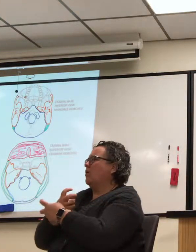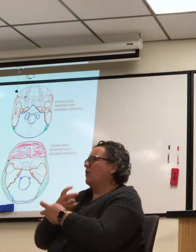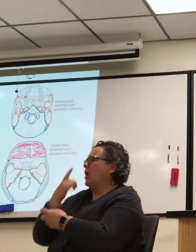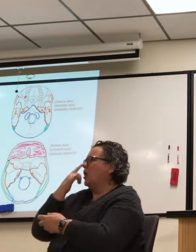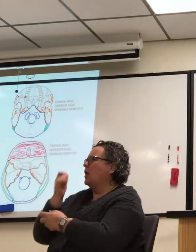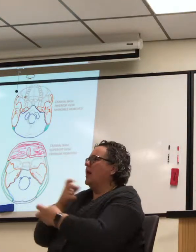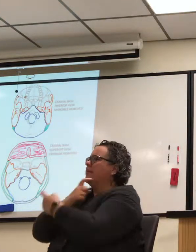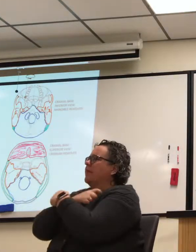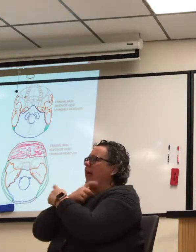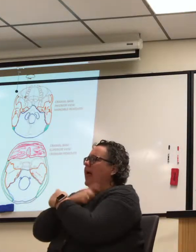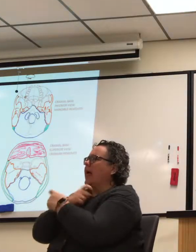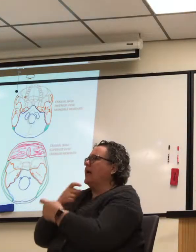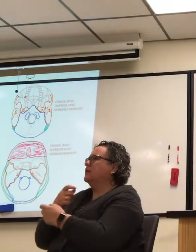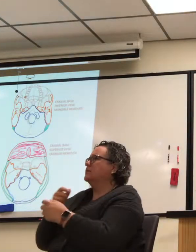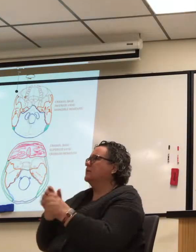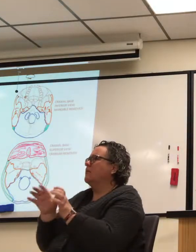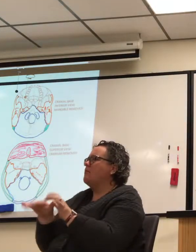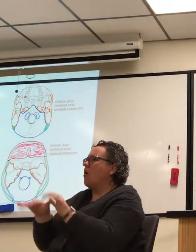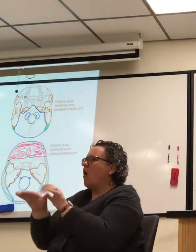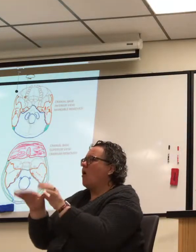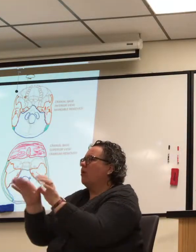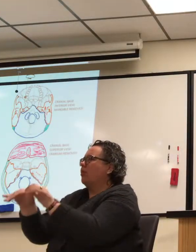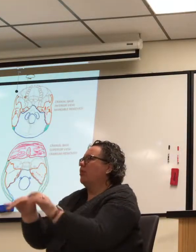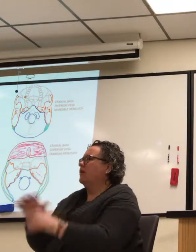bone. Looks like that.